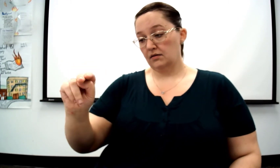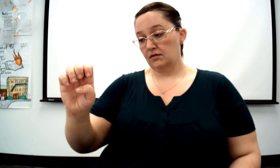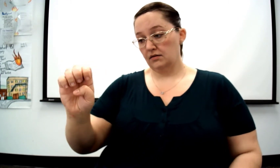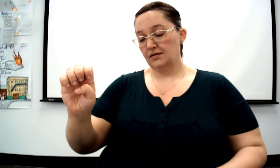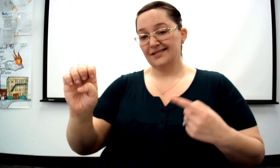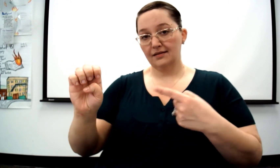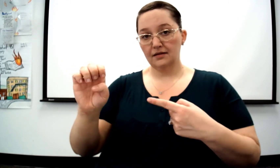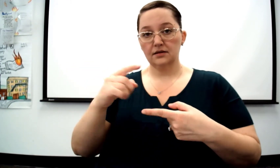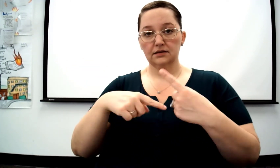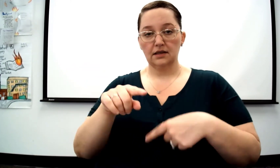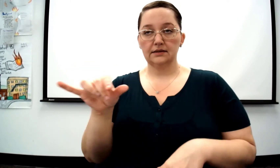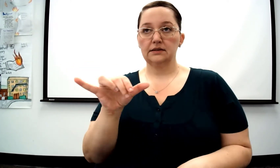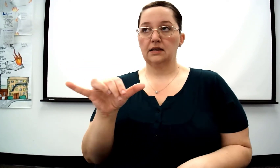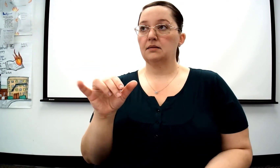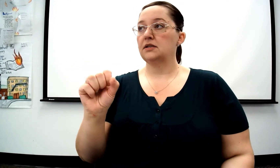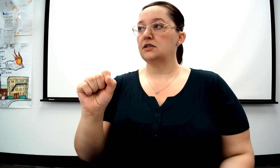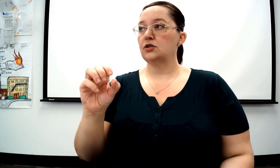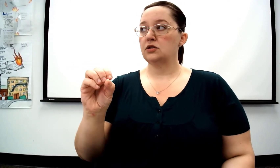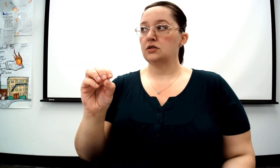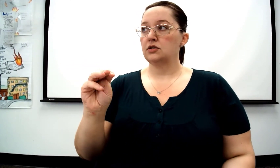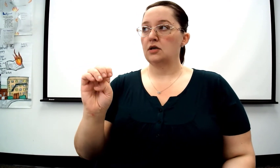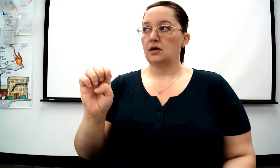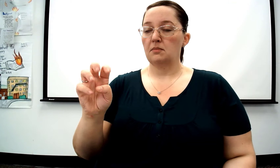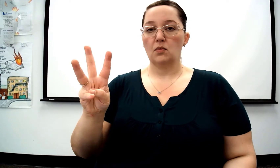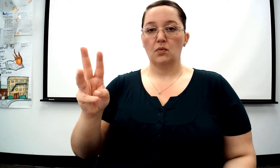Someone is the same sign as somewhere,